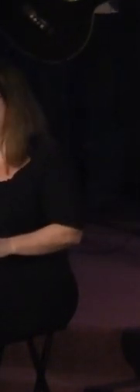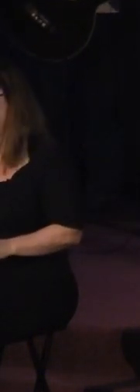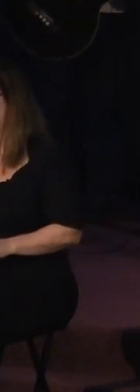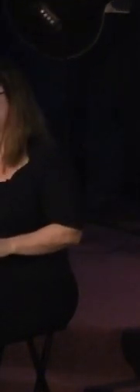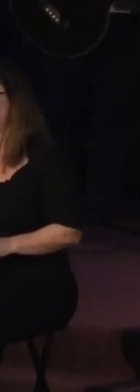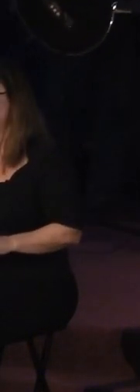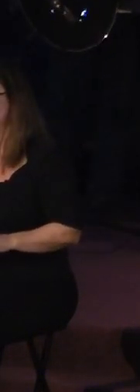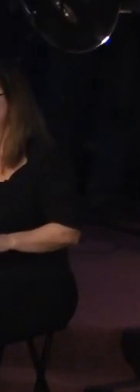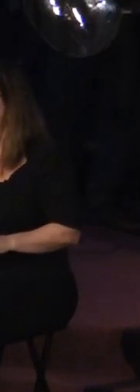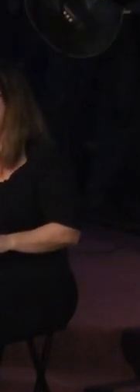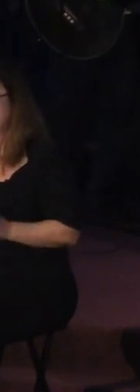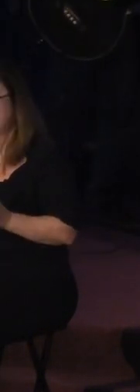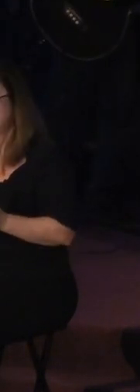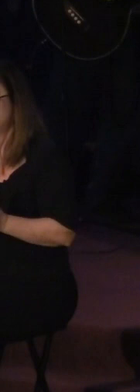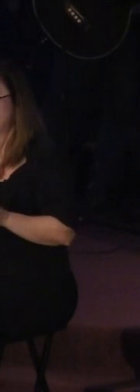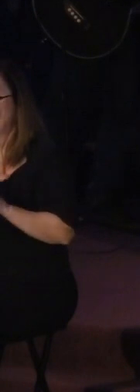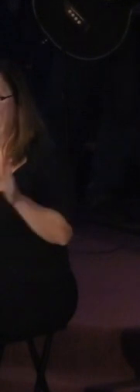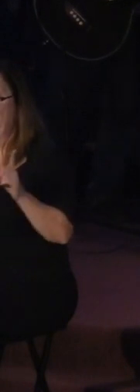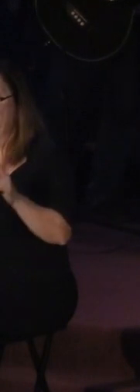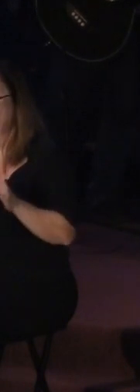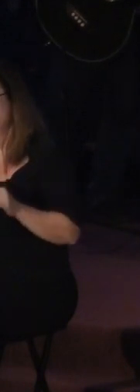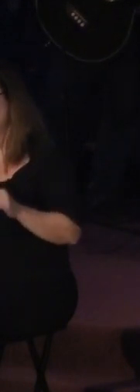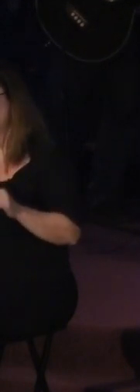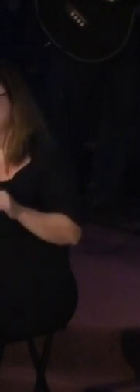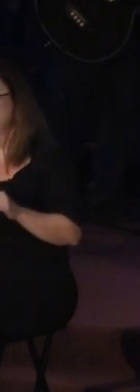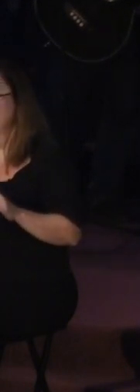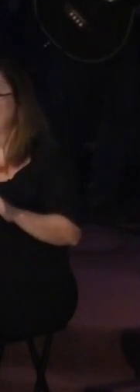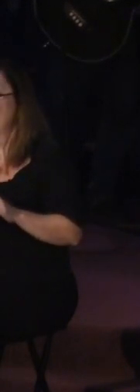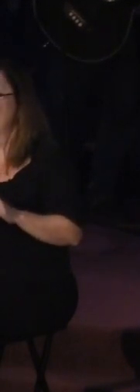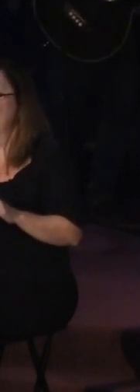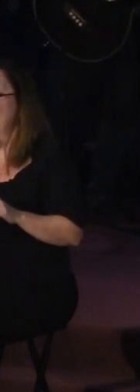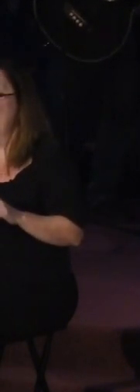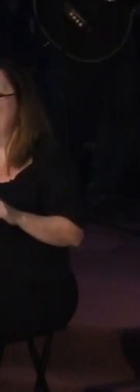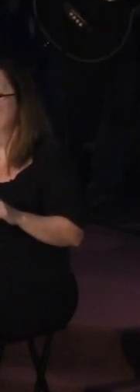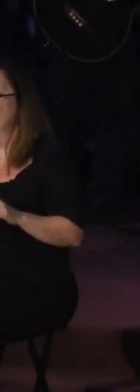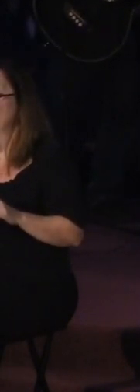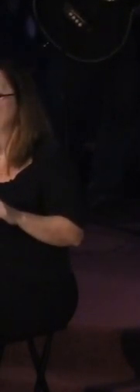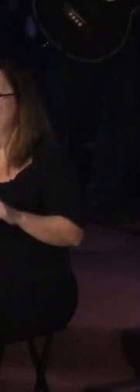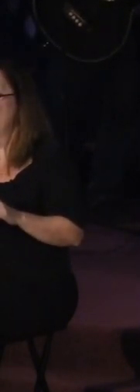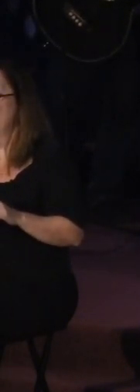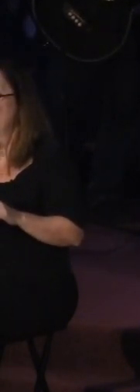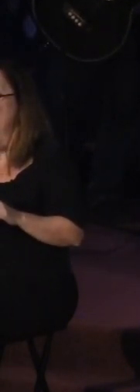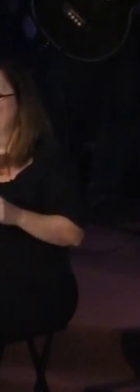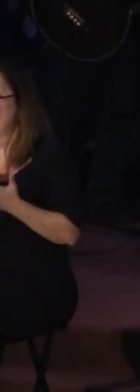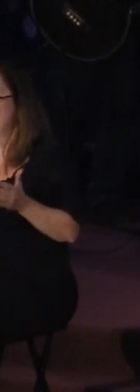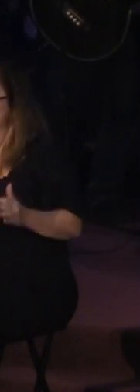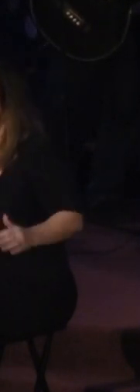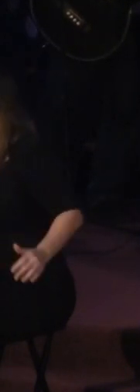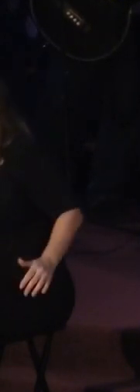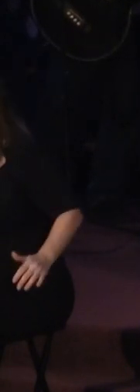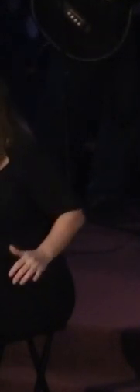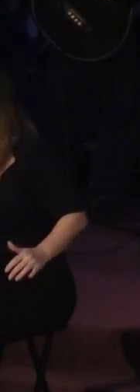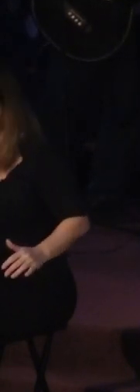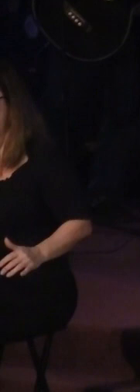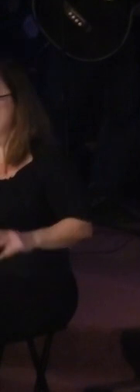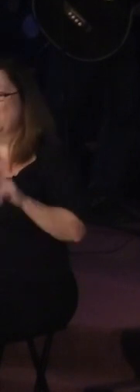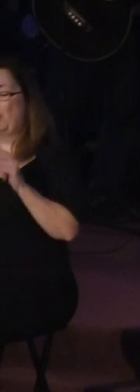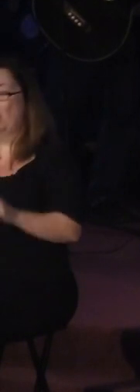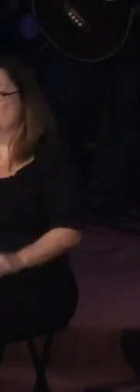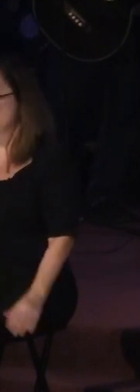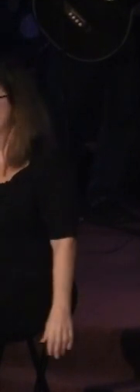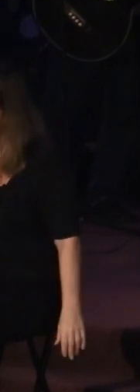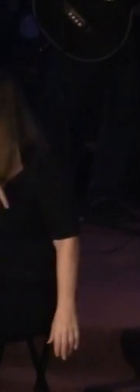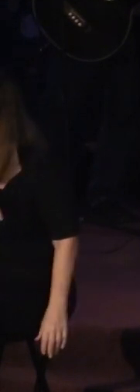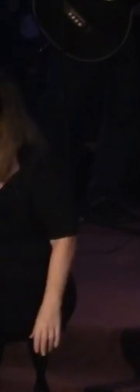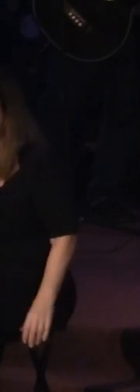know I shouldn't even bring this up, but you know, that Kavanaugh thing was so bad because people just lied.